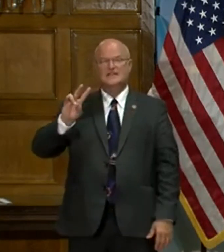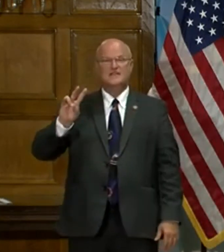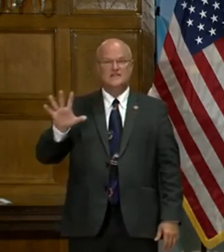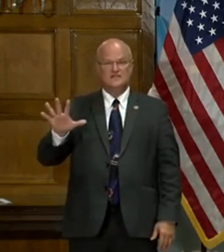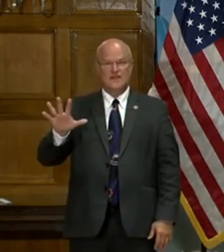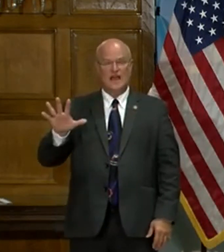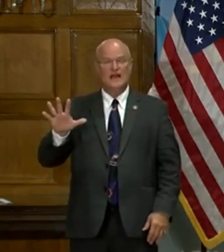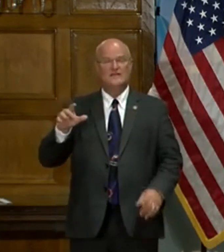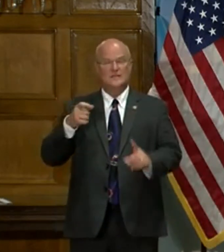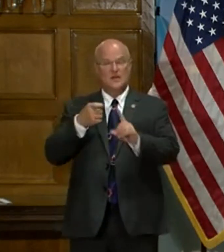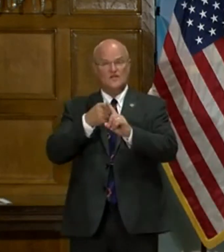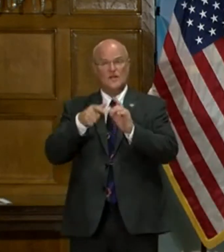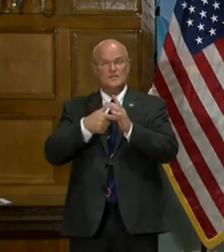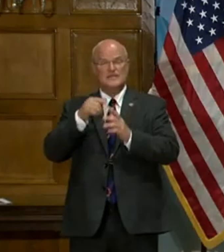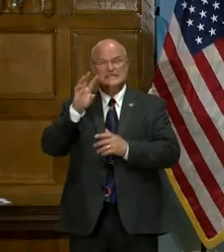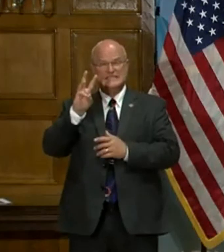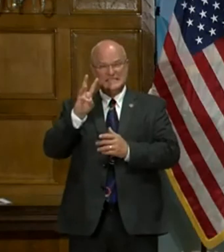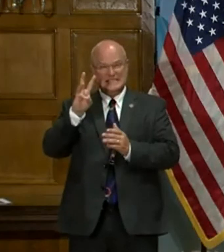22,075. Of these,